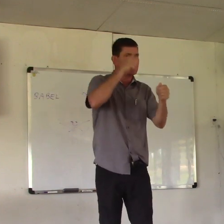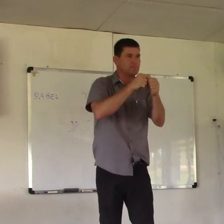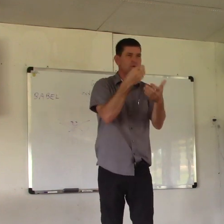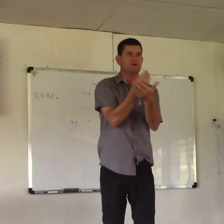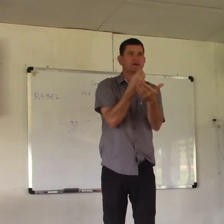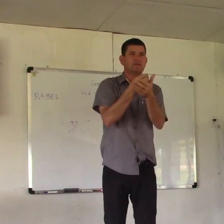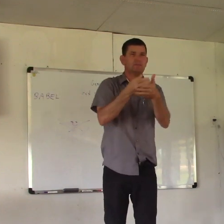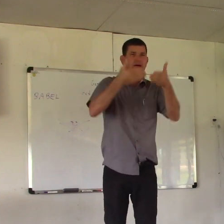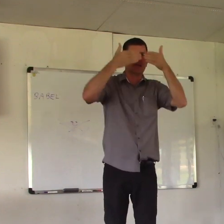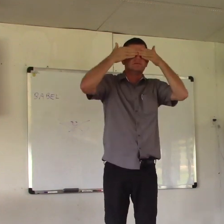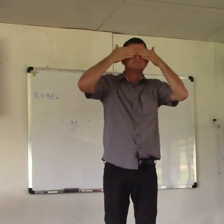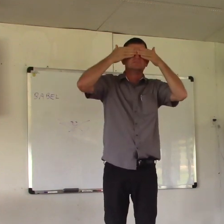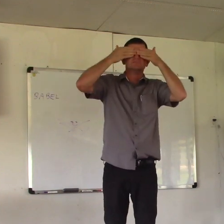Remember the money.